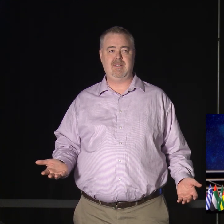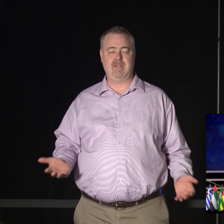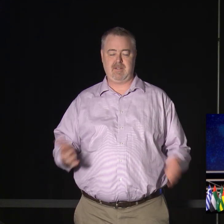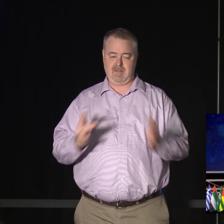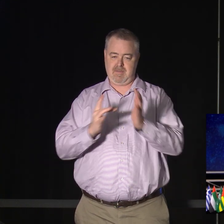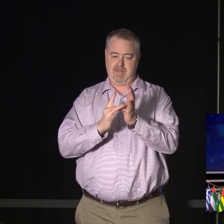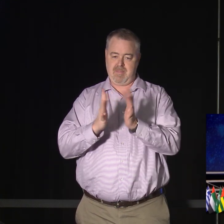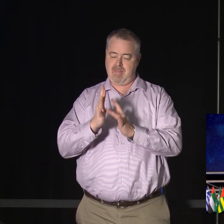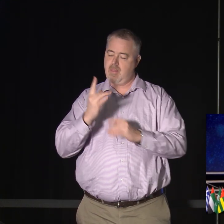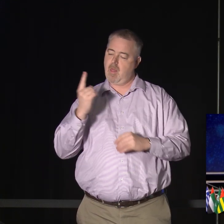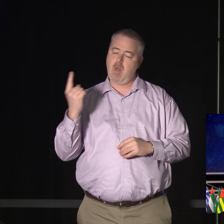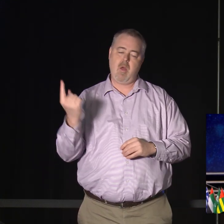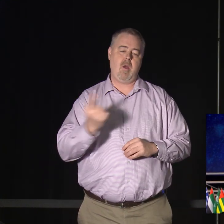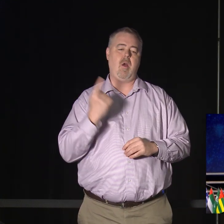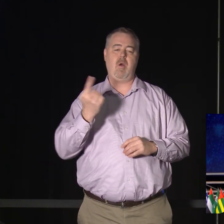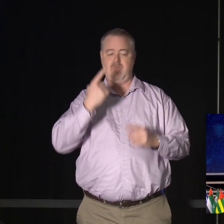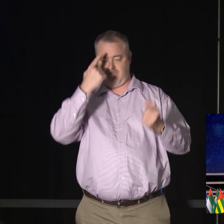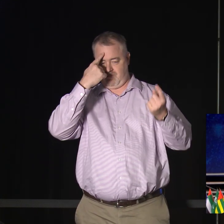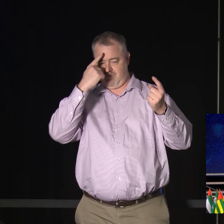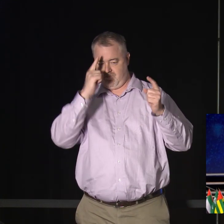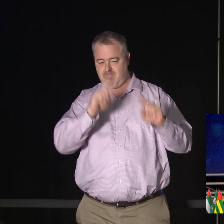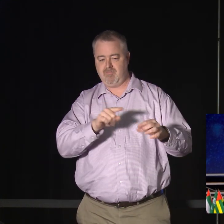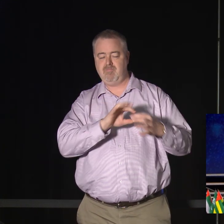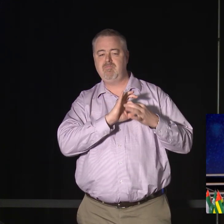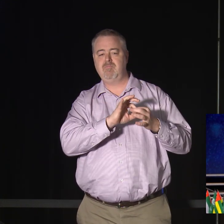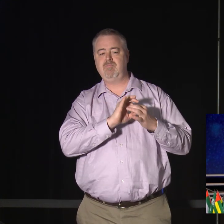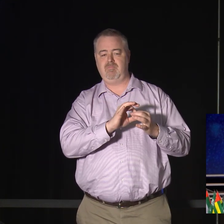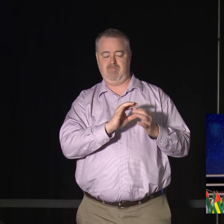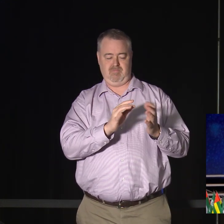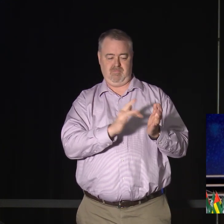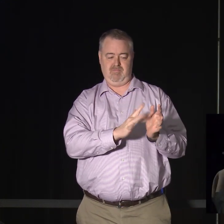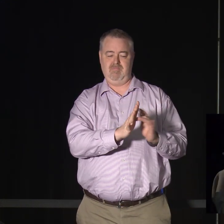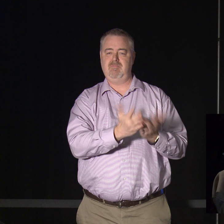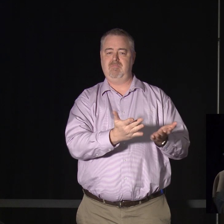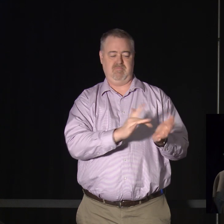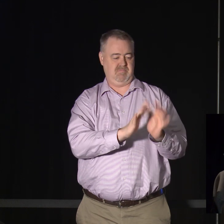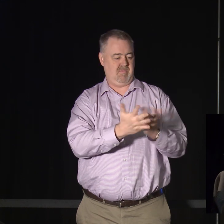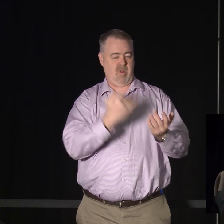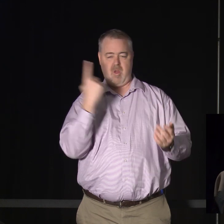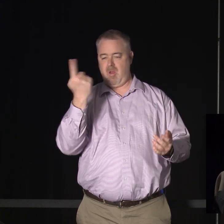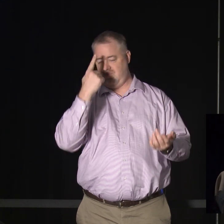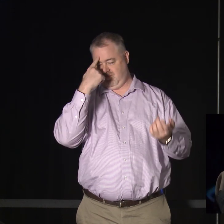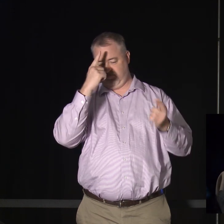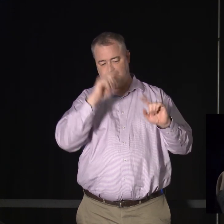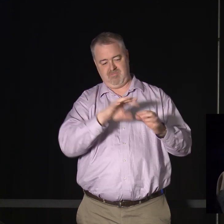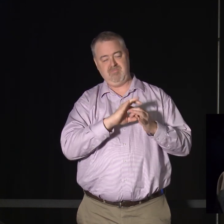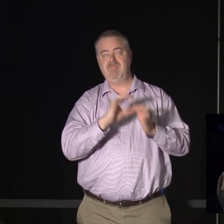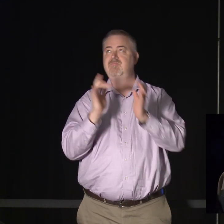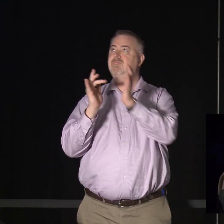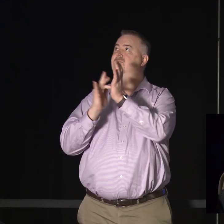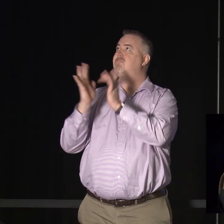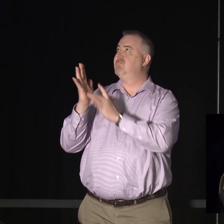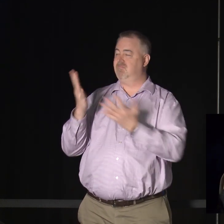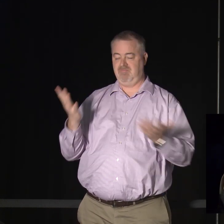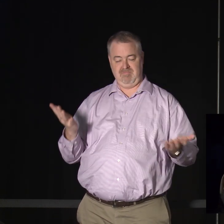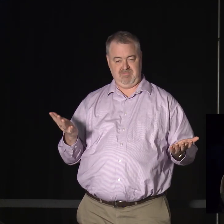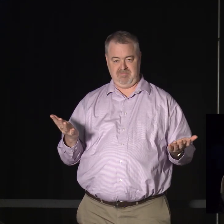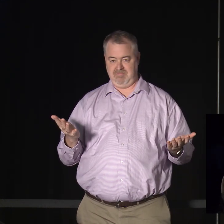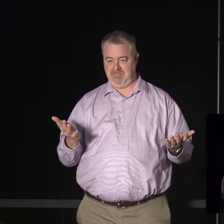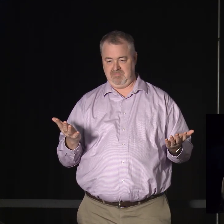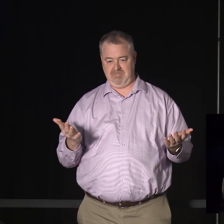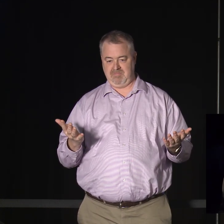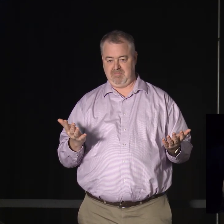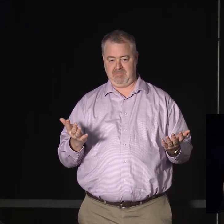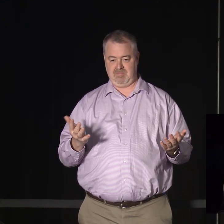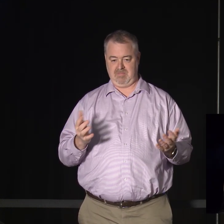Jesus always agrees with Scripture, or Scripture always agrees with Jesus, either way you look at it. In